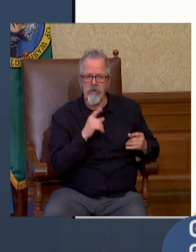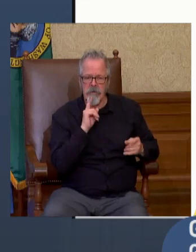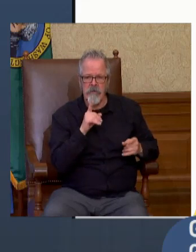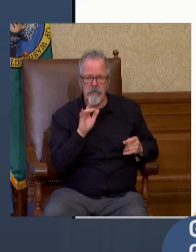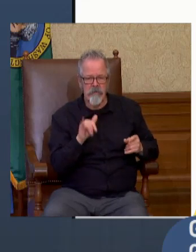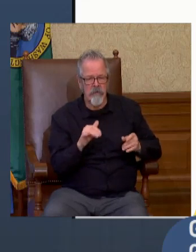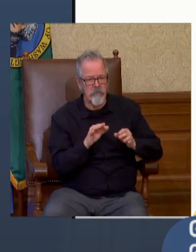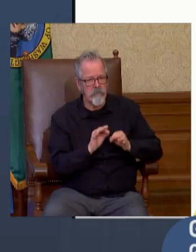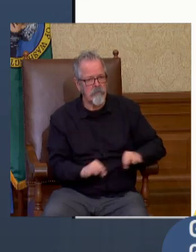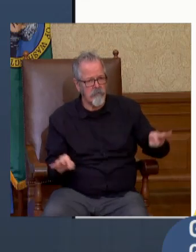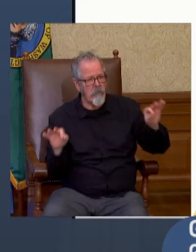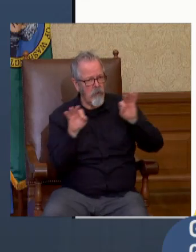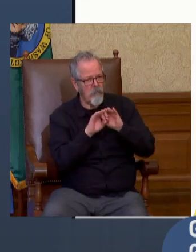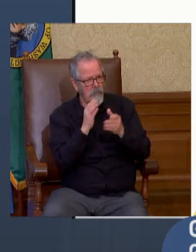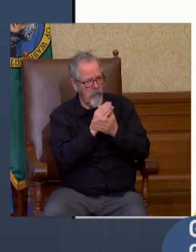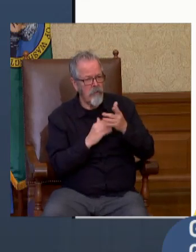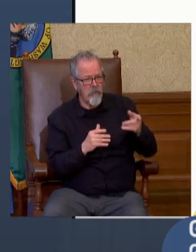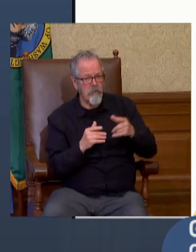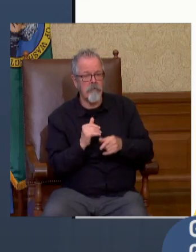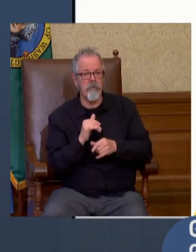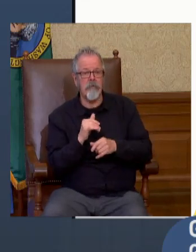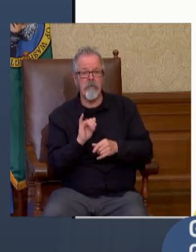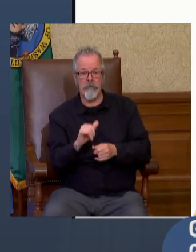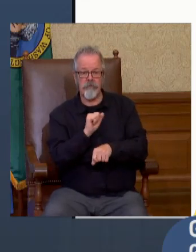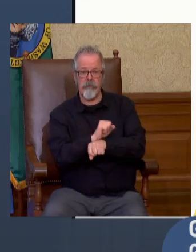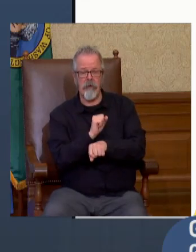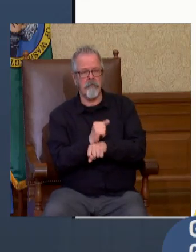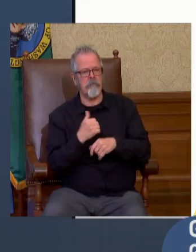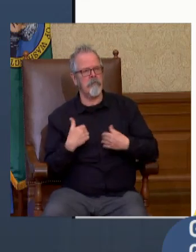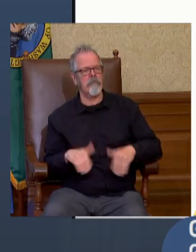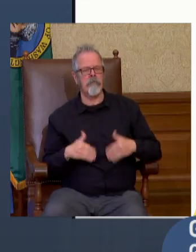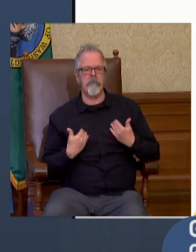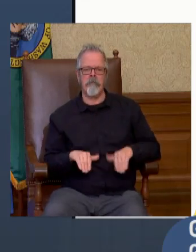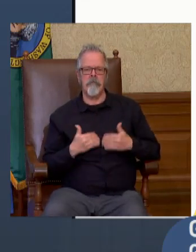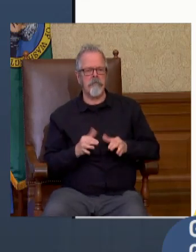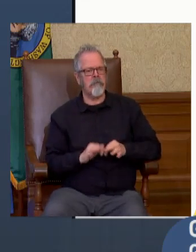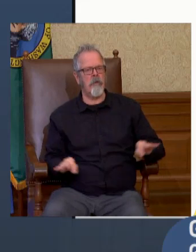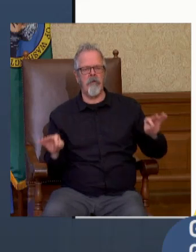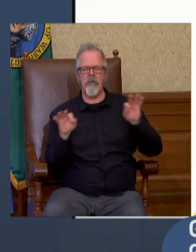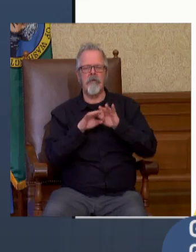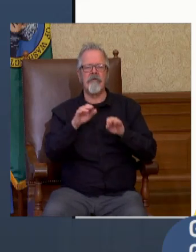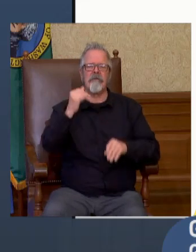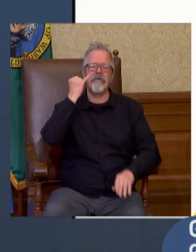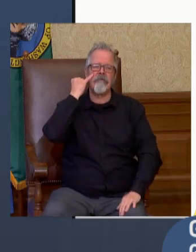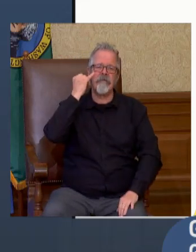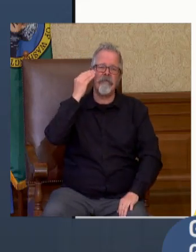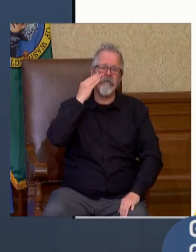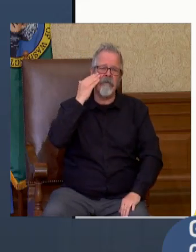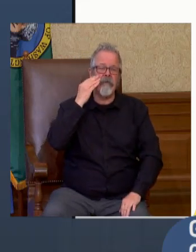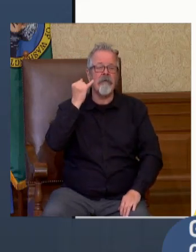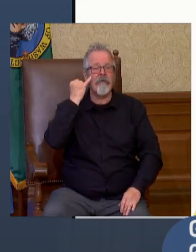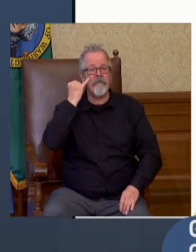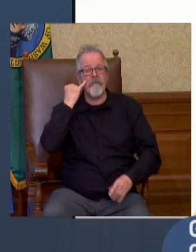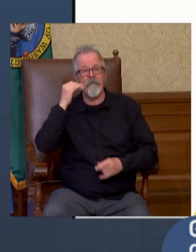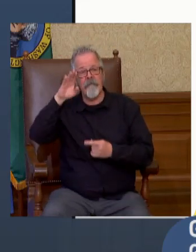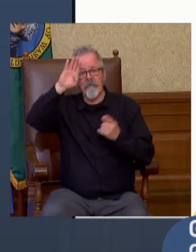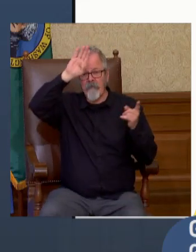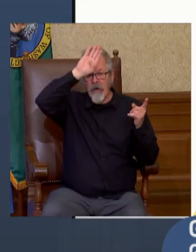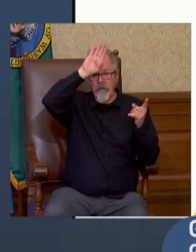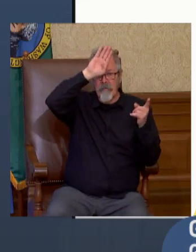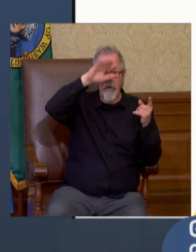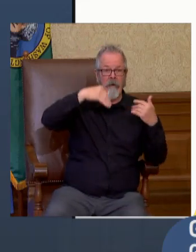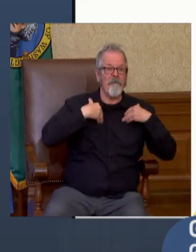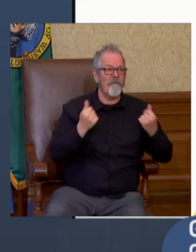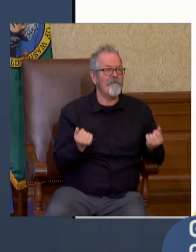when you call with the COVID symptoms, we want you to get the same kind of response so that we can get on these diseases